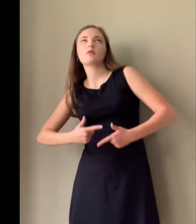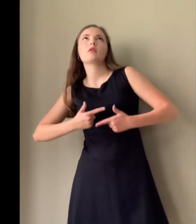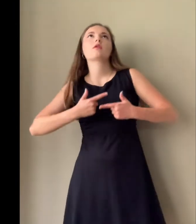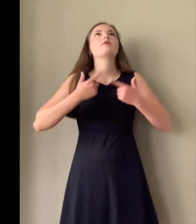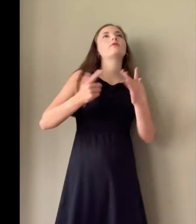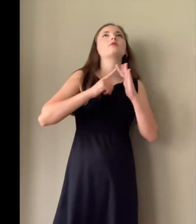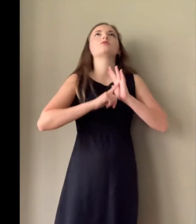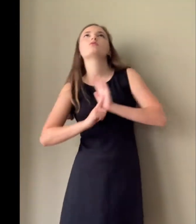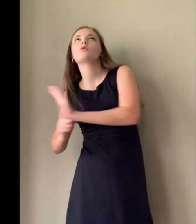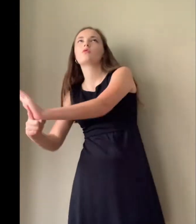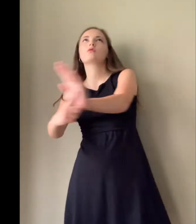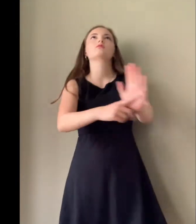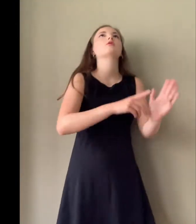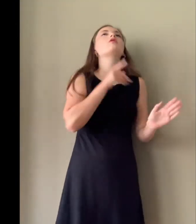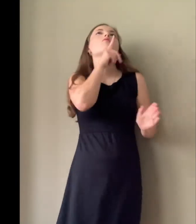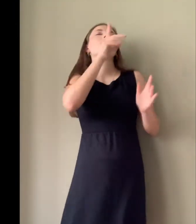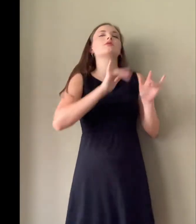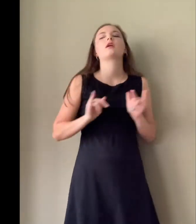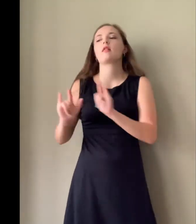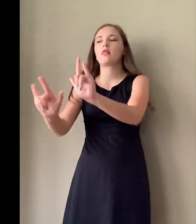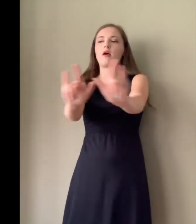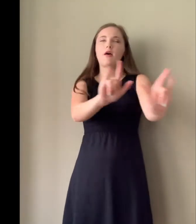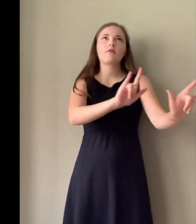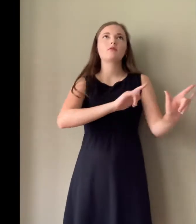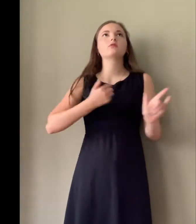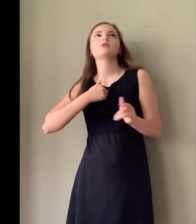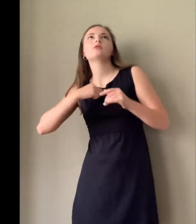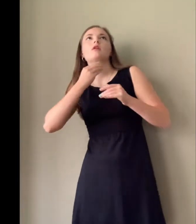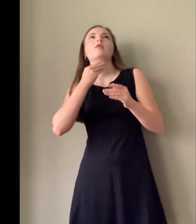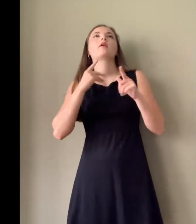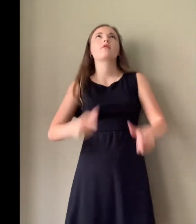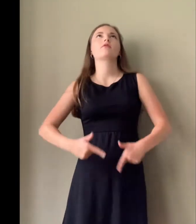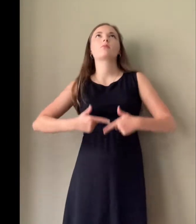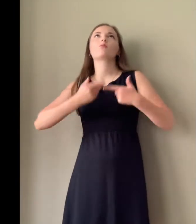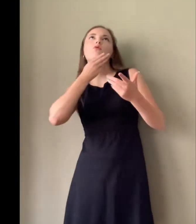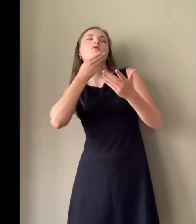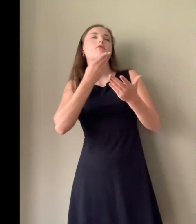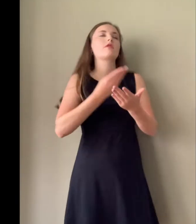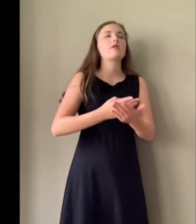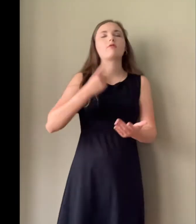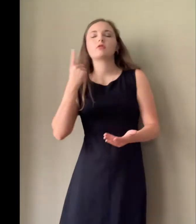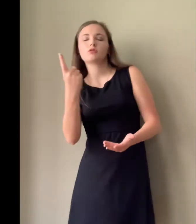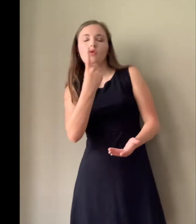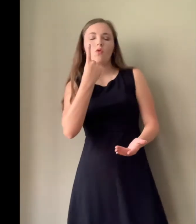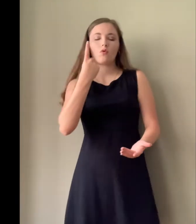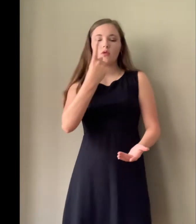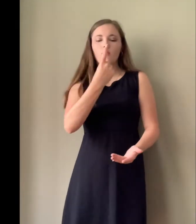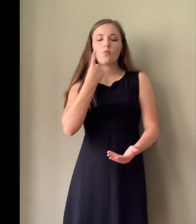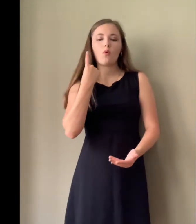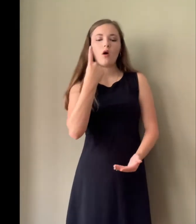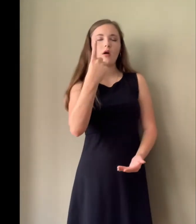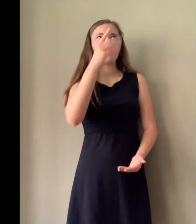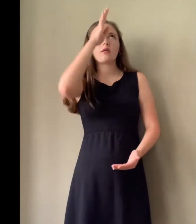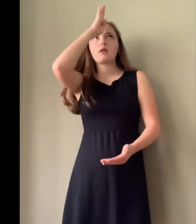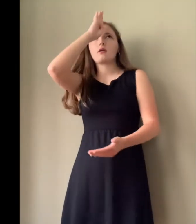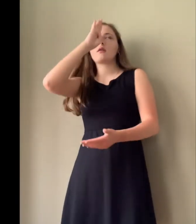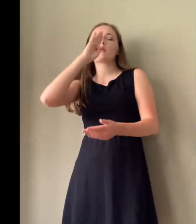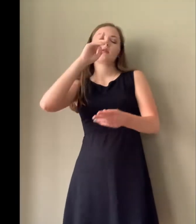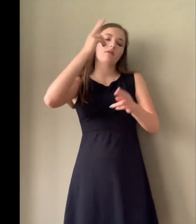did I live the truth to the ones I love? Was my life the proof that there is only